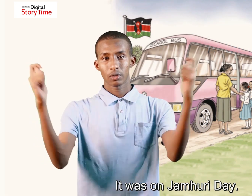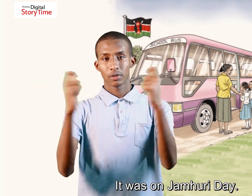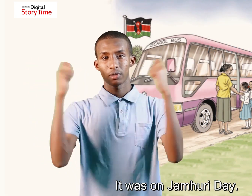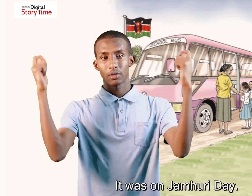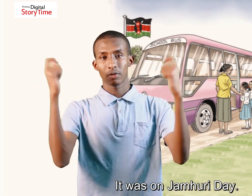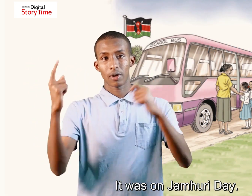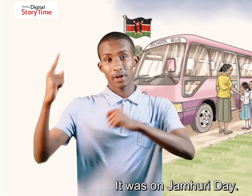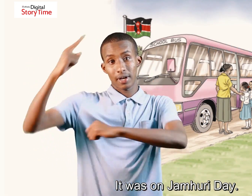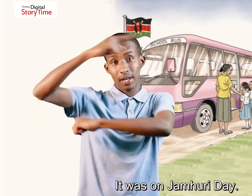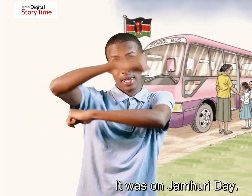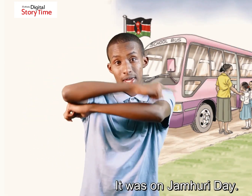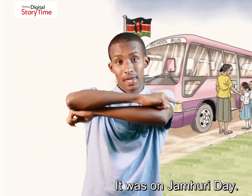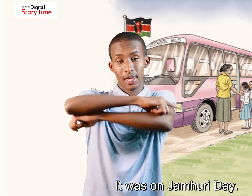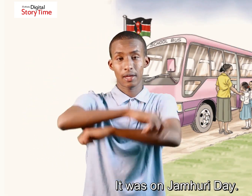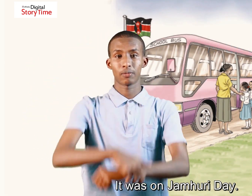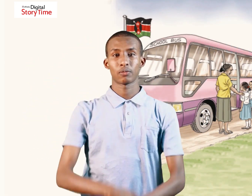It was on Jamhuri Day.